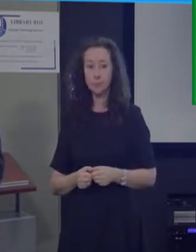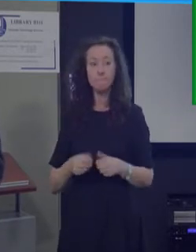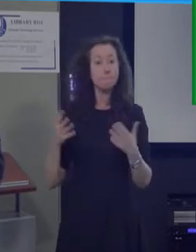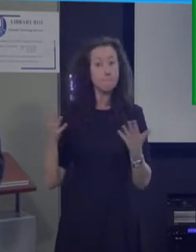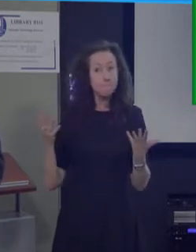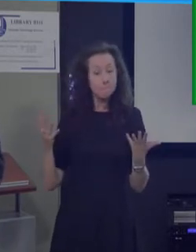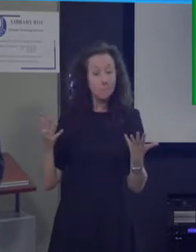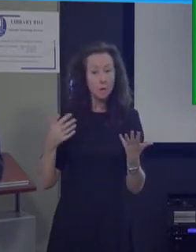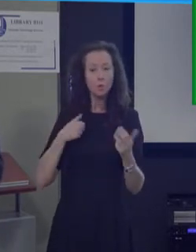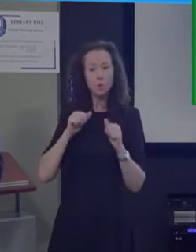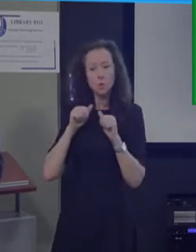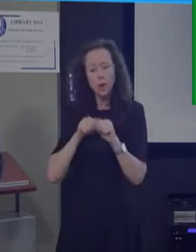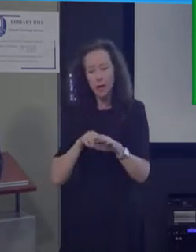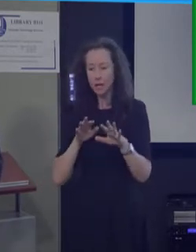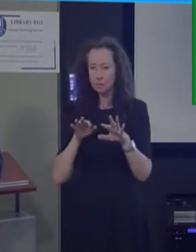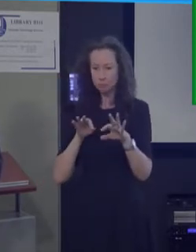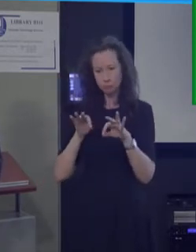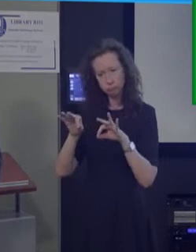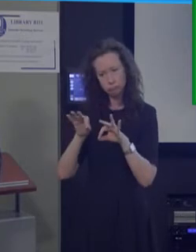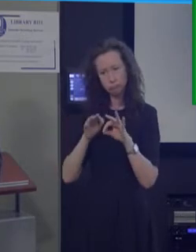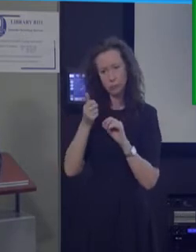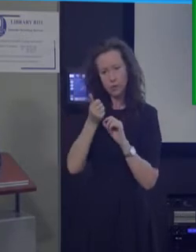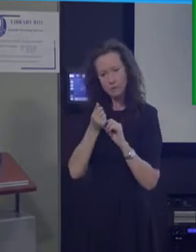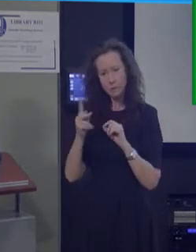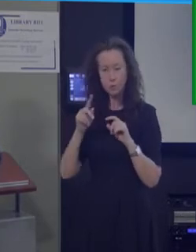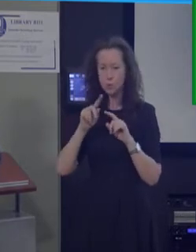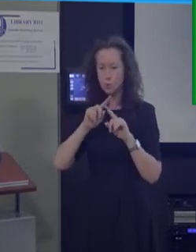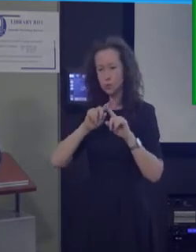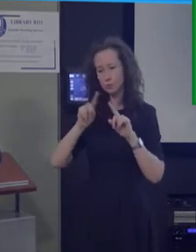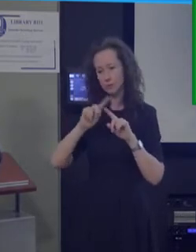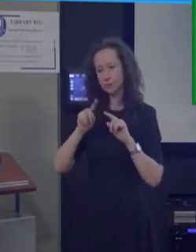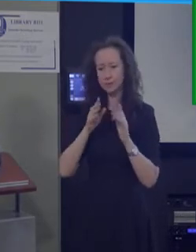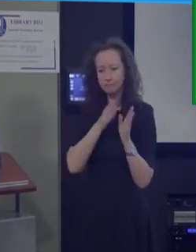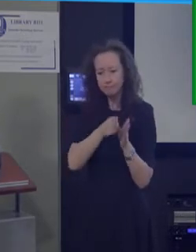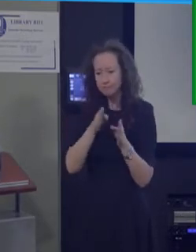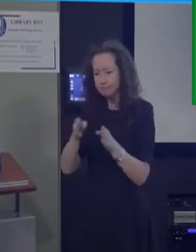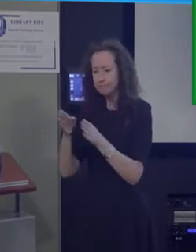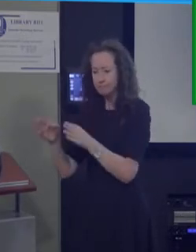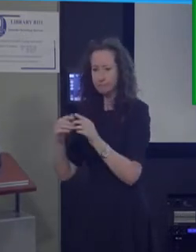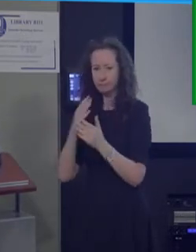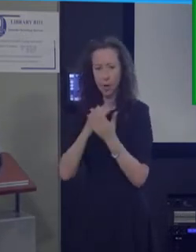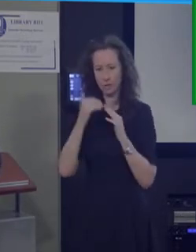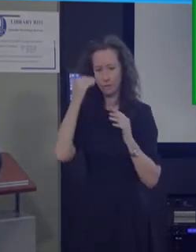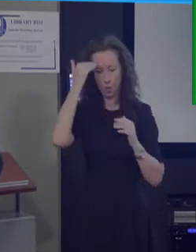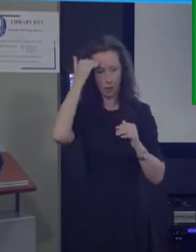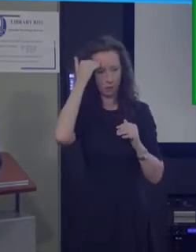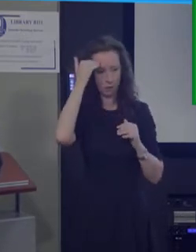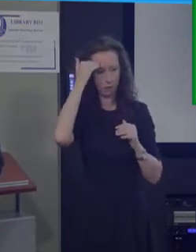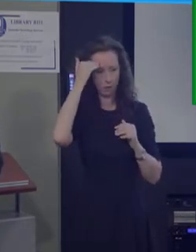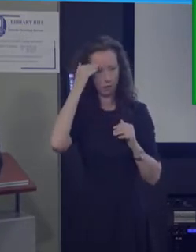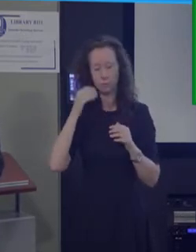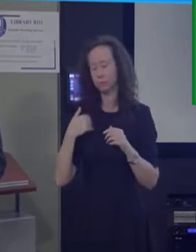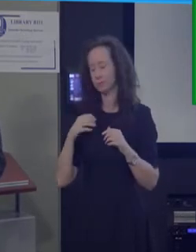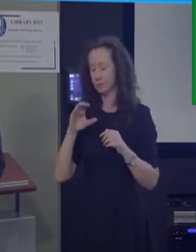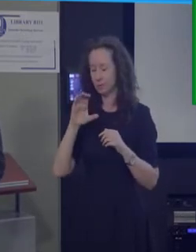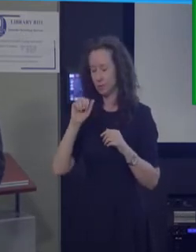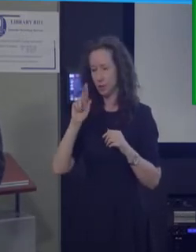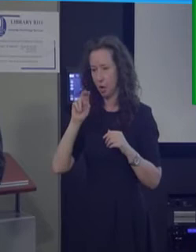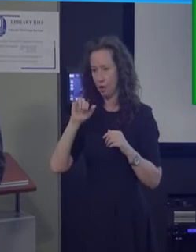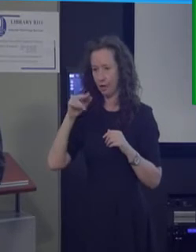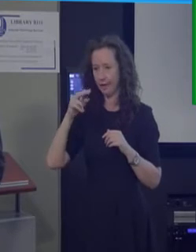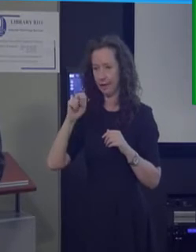In terms of few productions or few simple knowledge components using kind of Carnegie Mellon lingo